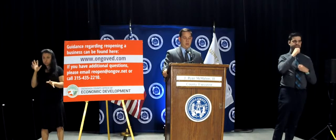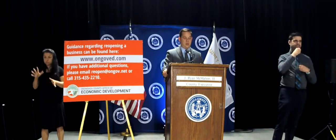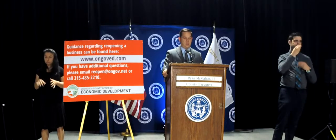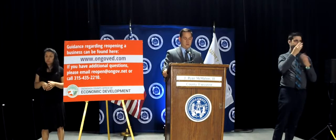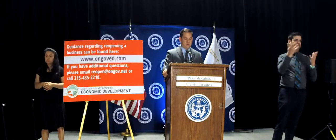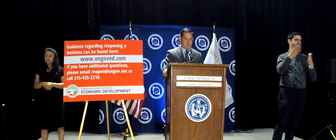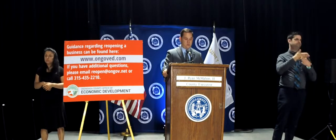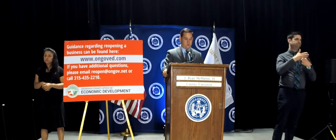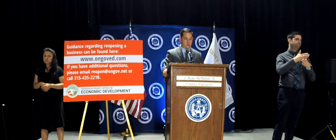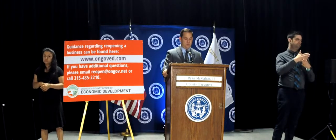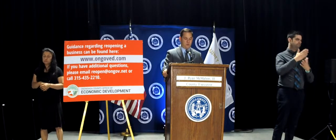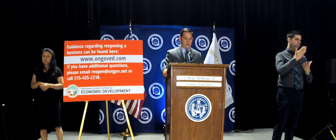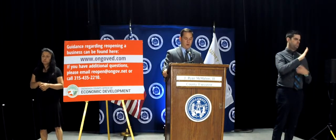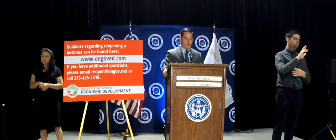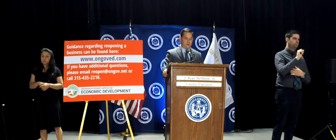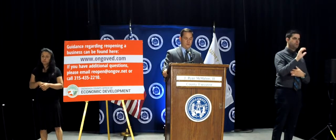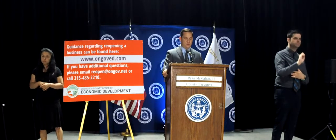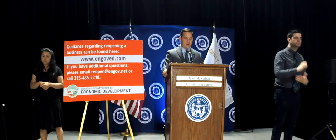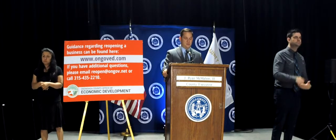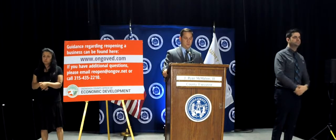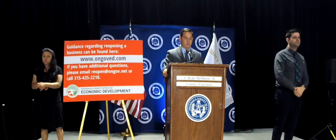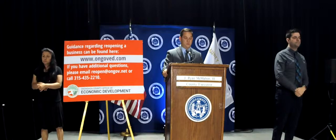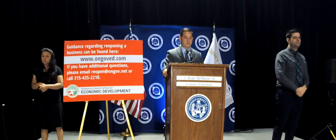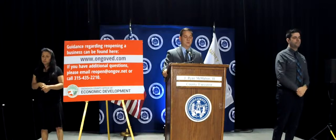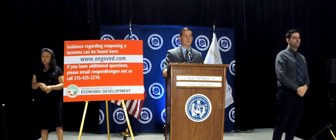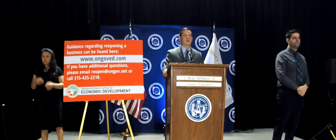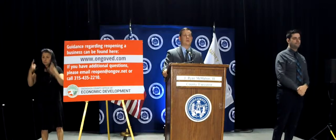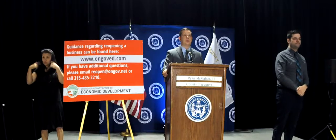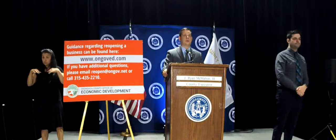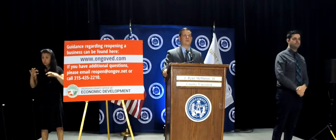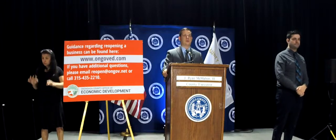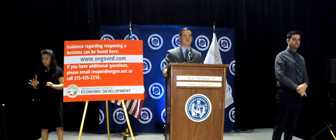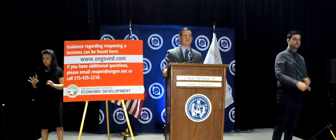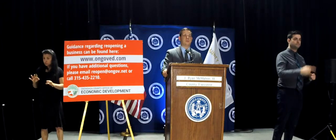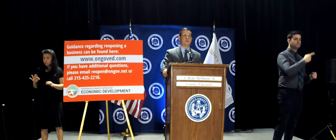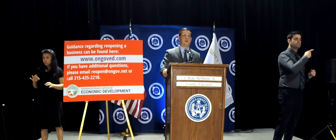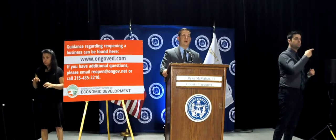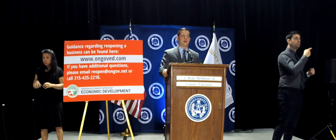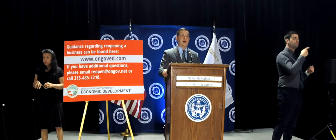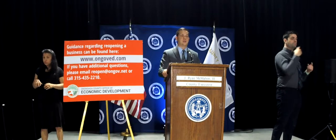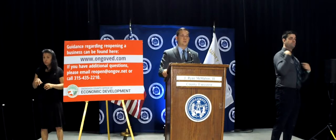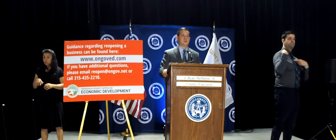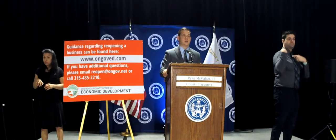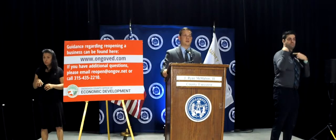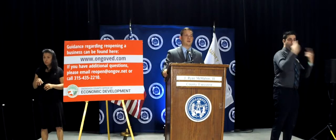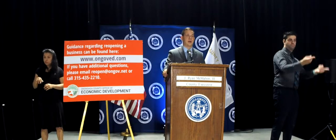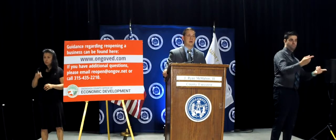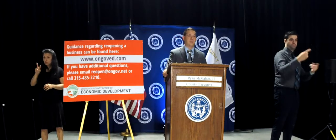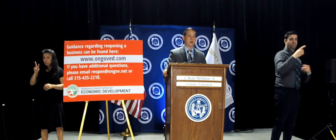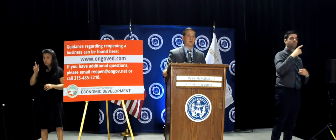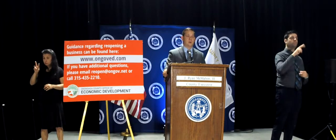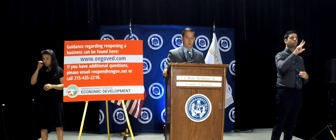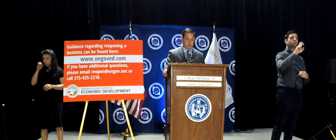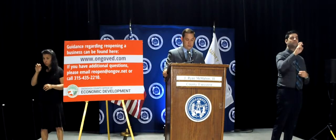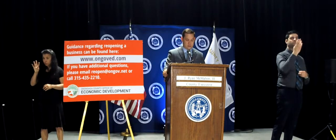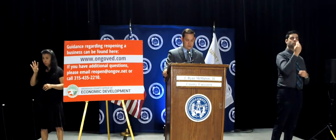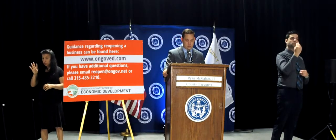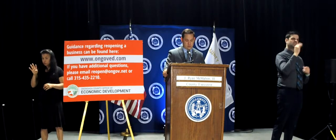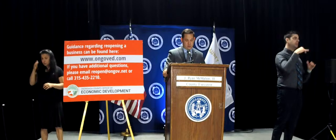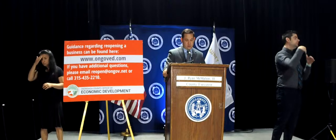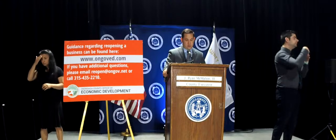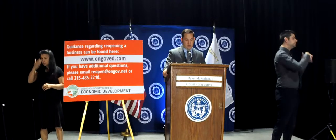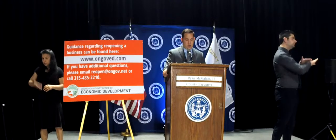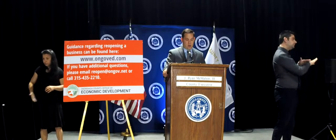the number of recoveries from hospitals, 314 people have gone to the hospital sick, gotten better, and been